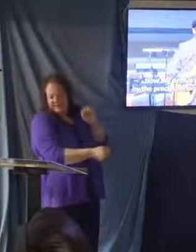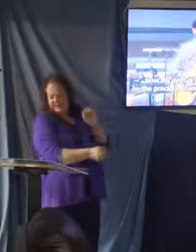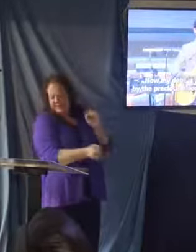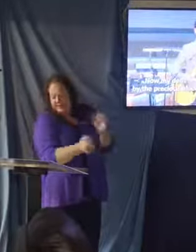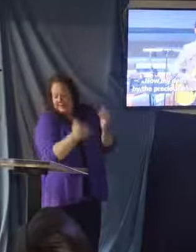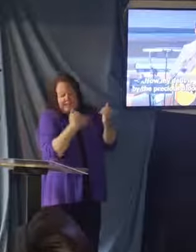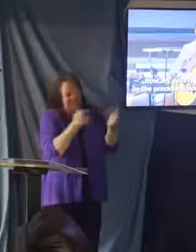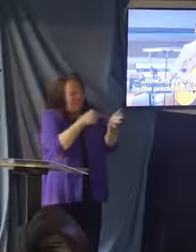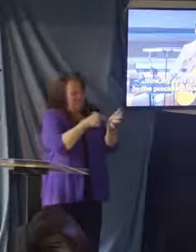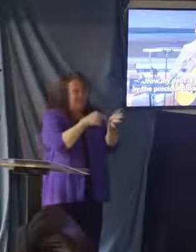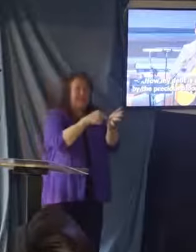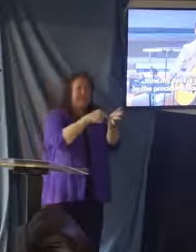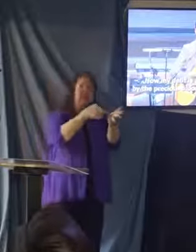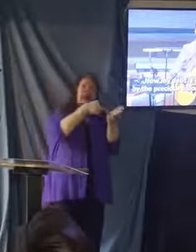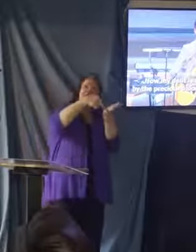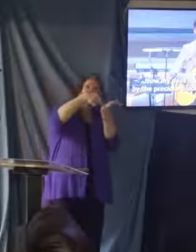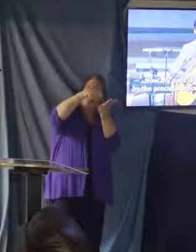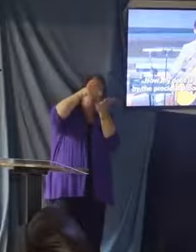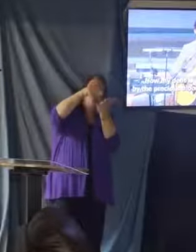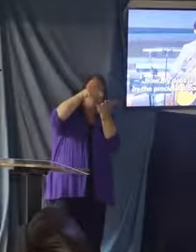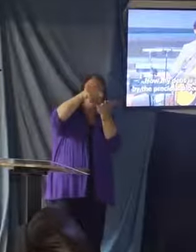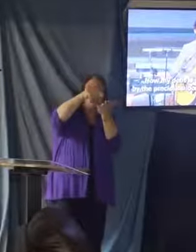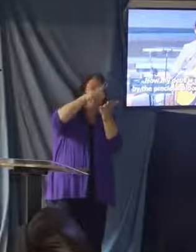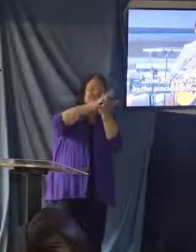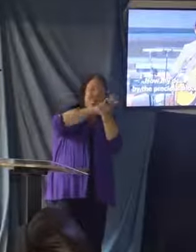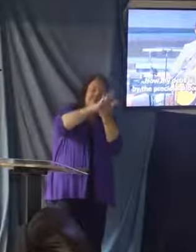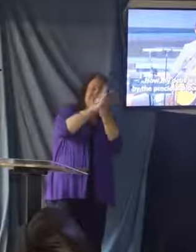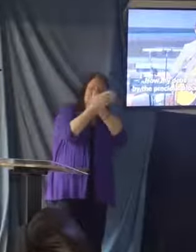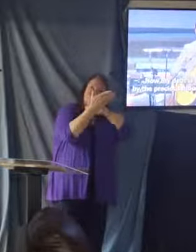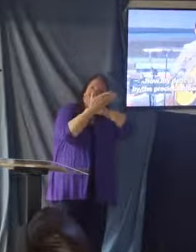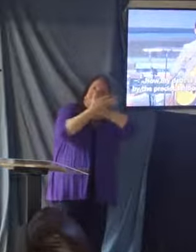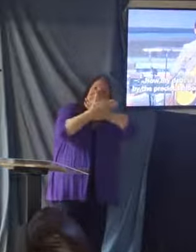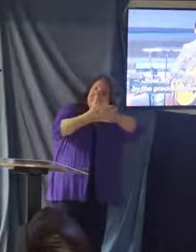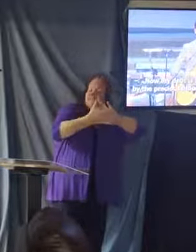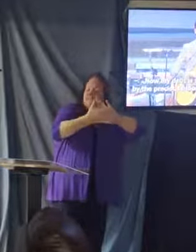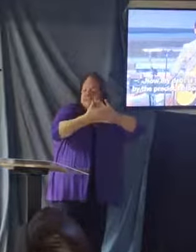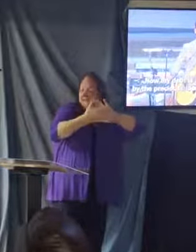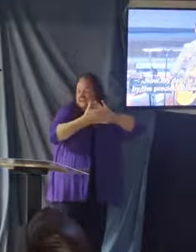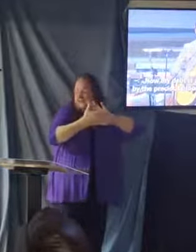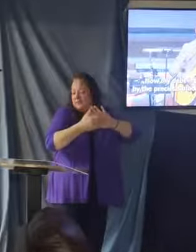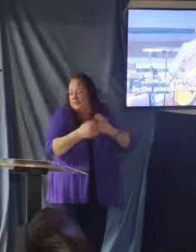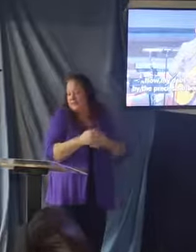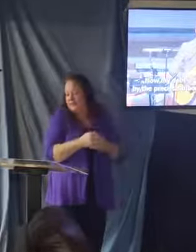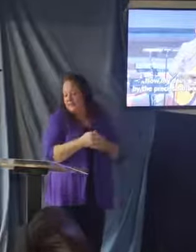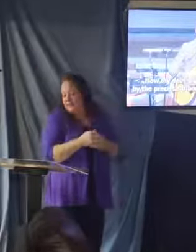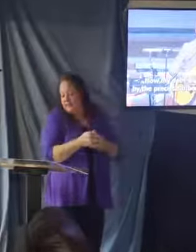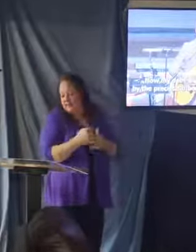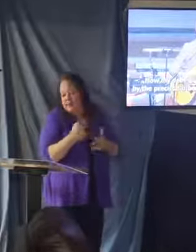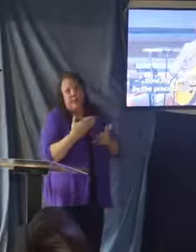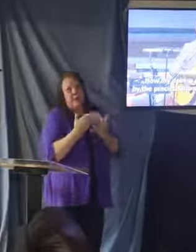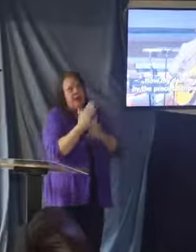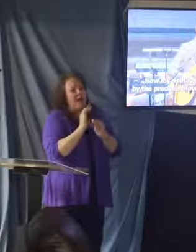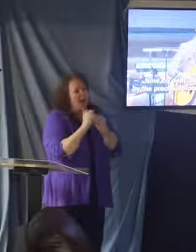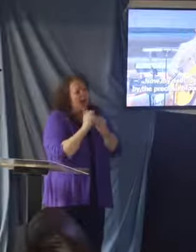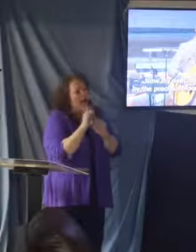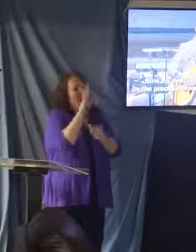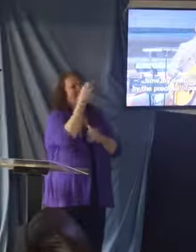indeed. Now my debt is paid, it is paid in full by